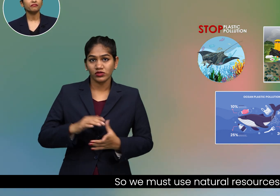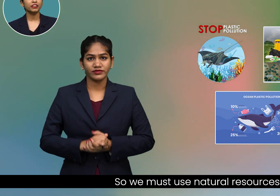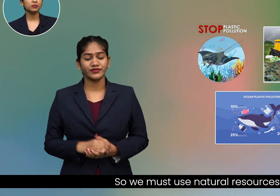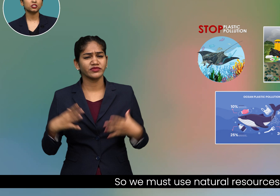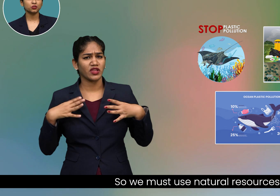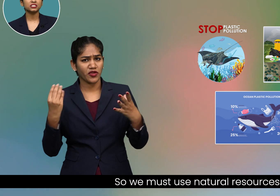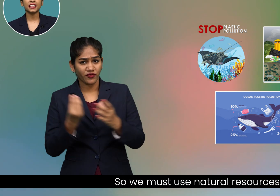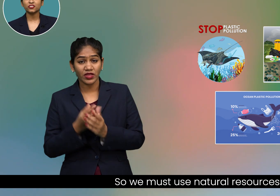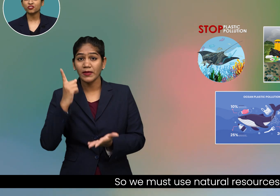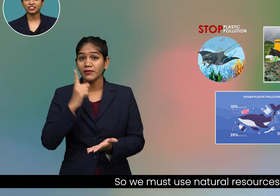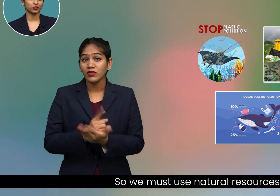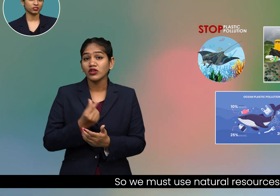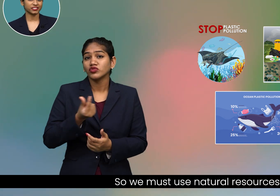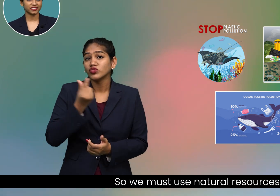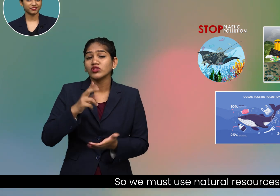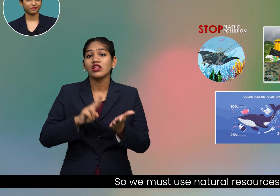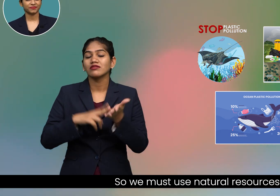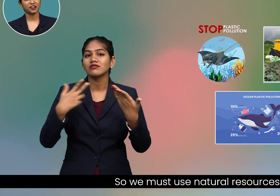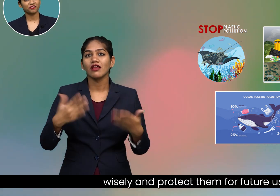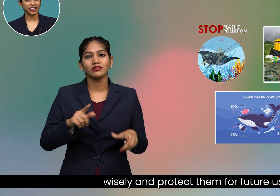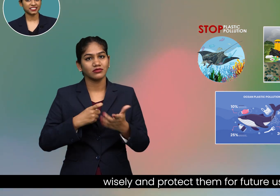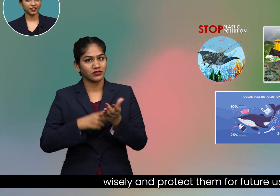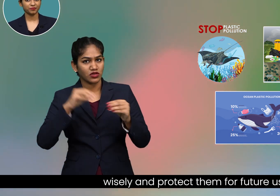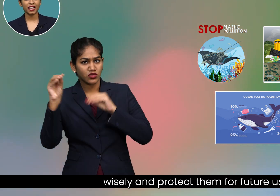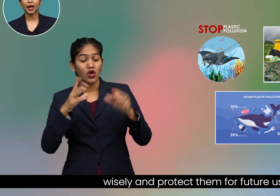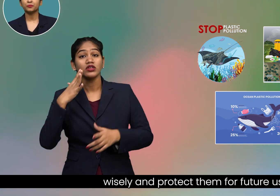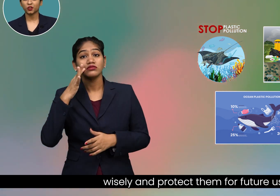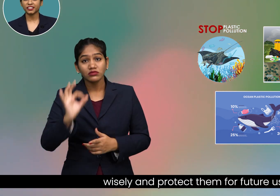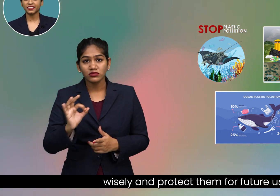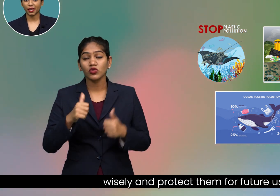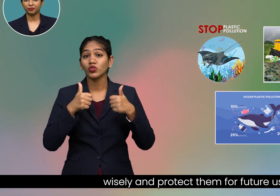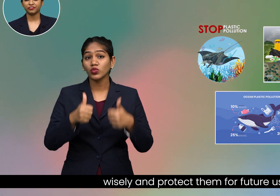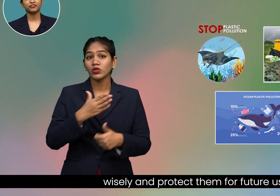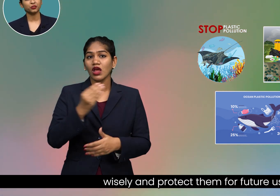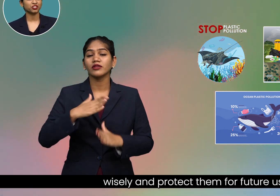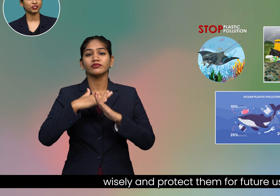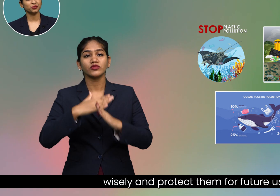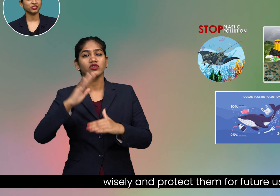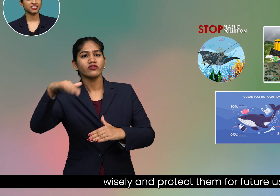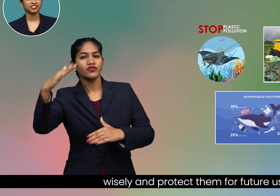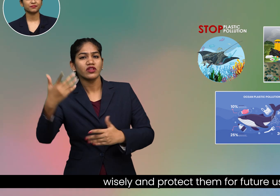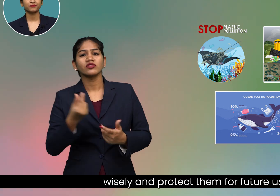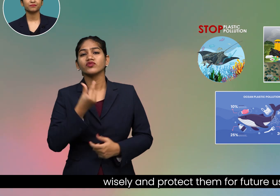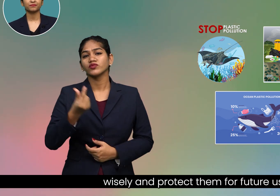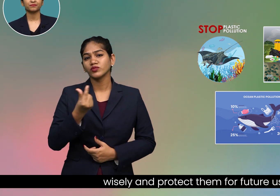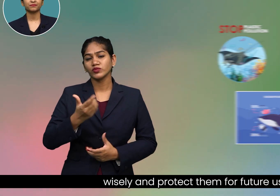So, we must use natural resources wisely and protect them for future